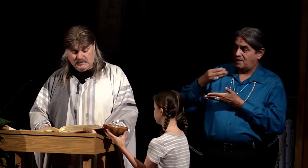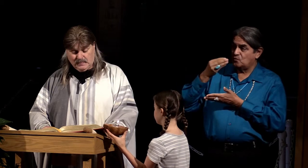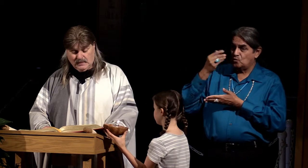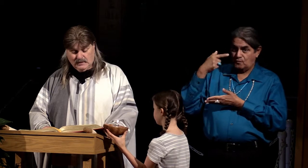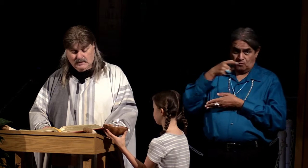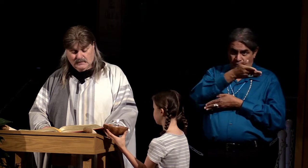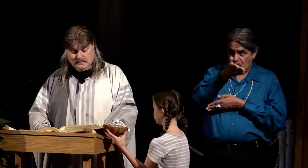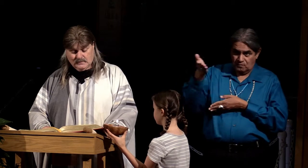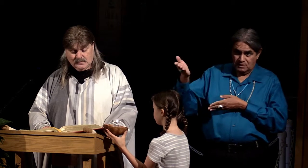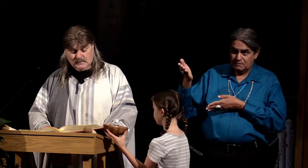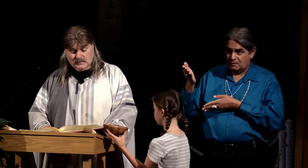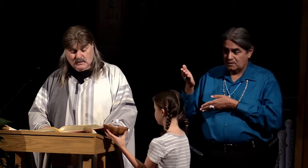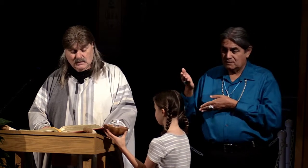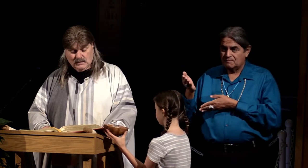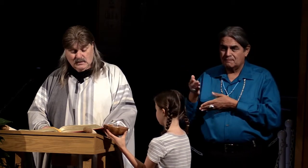people."